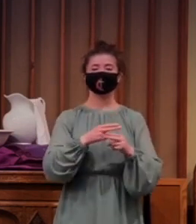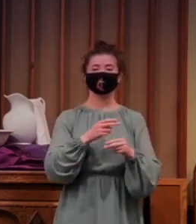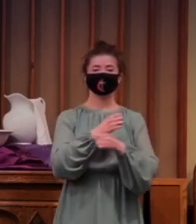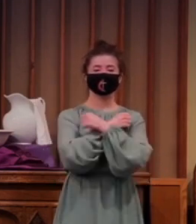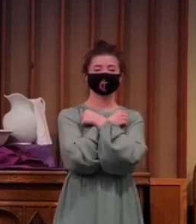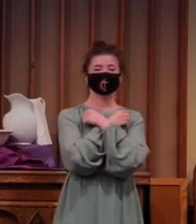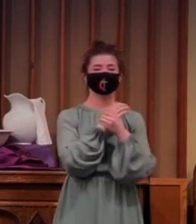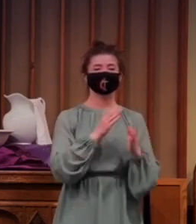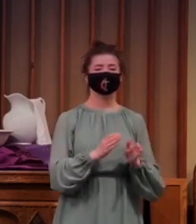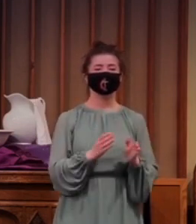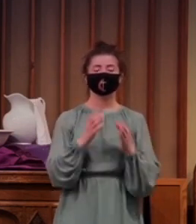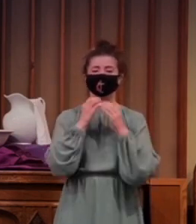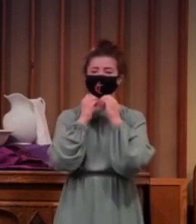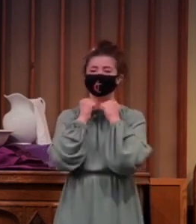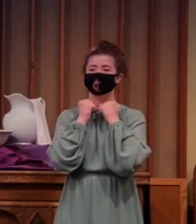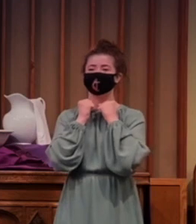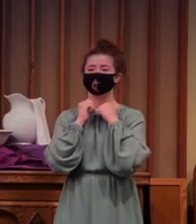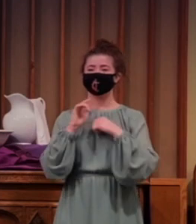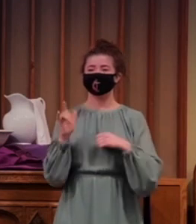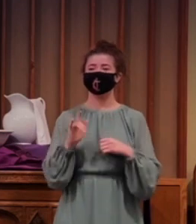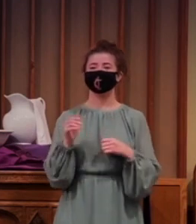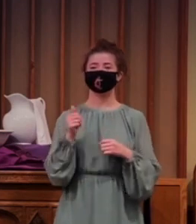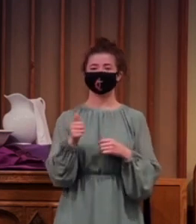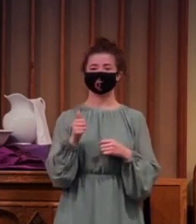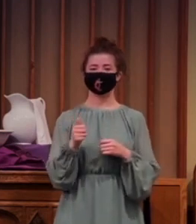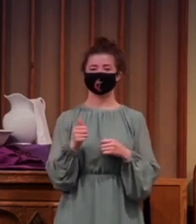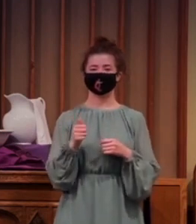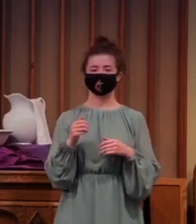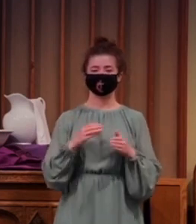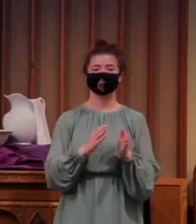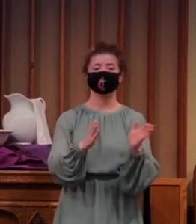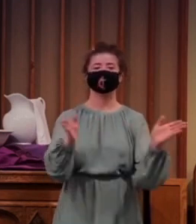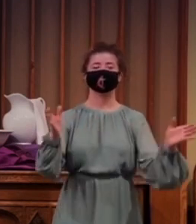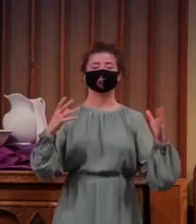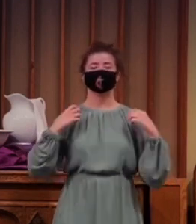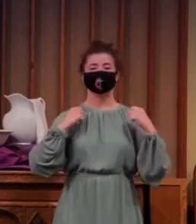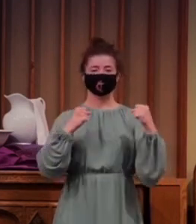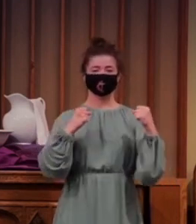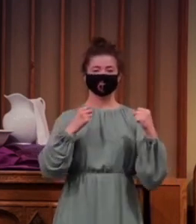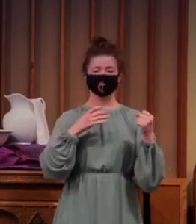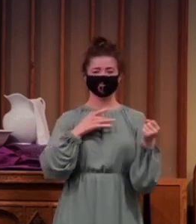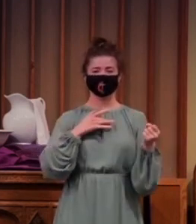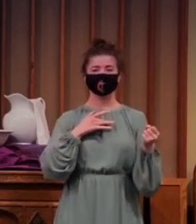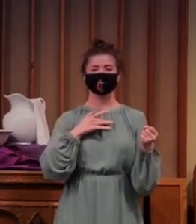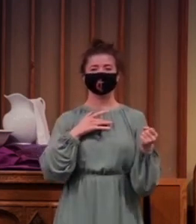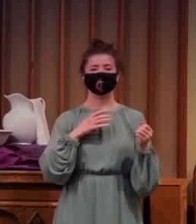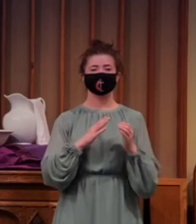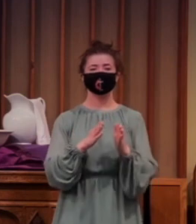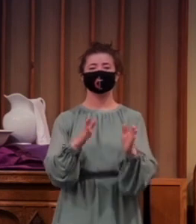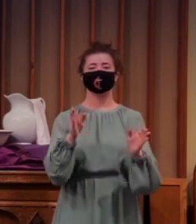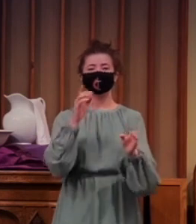beloved, and love itself. Go with courage, go with heart, and go in